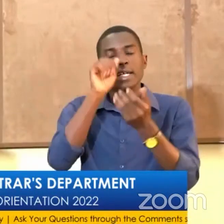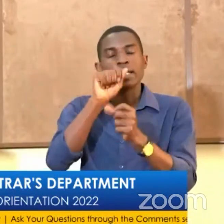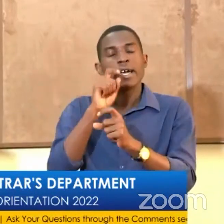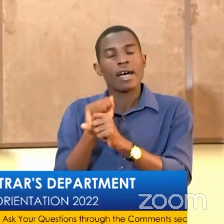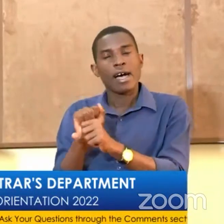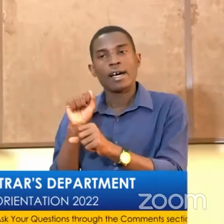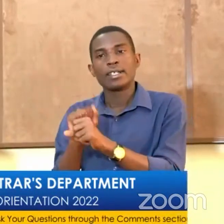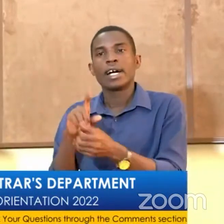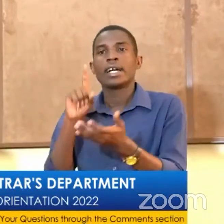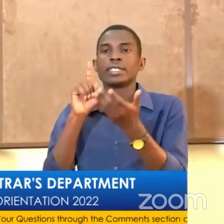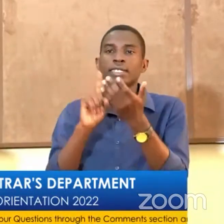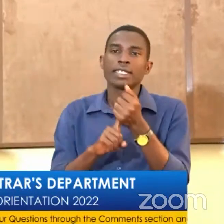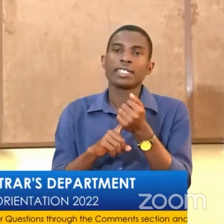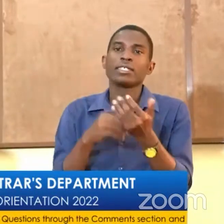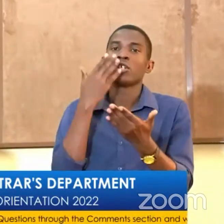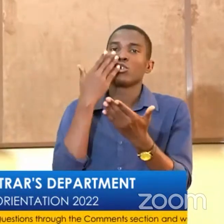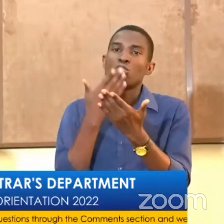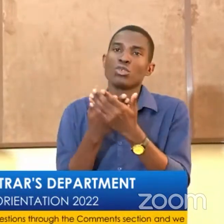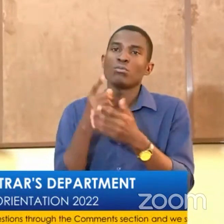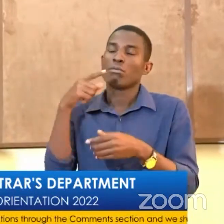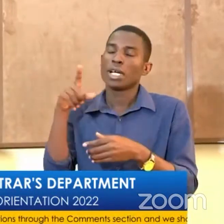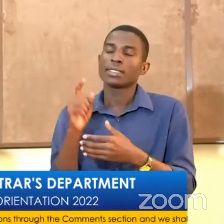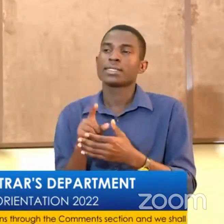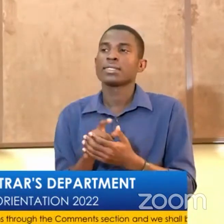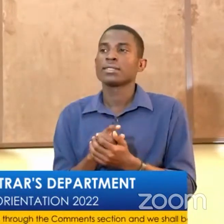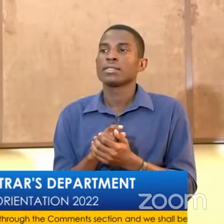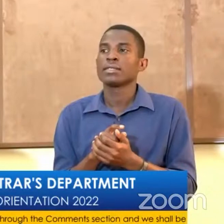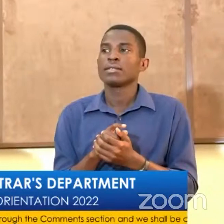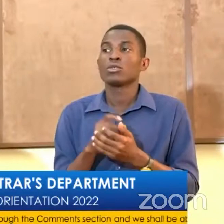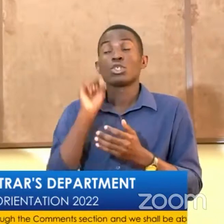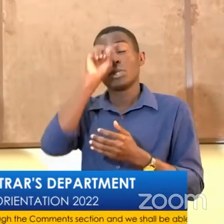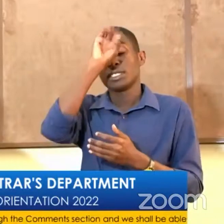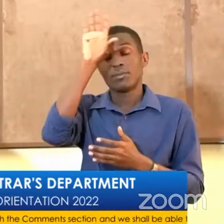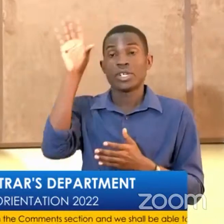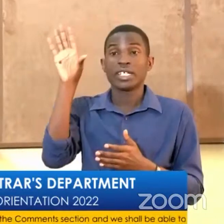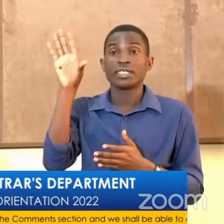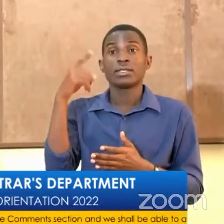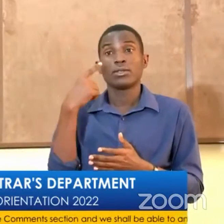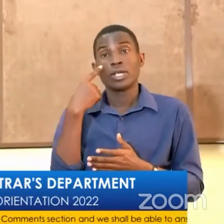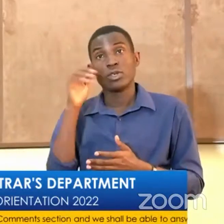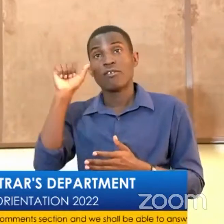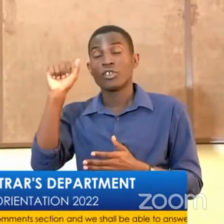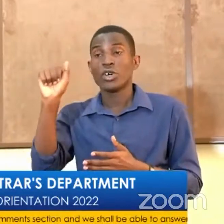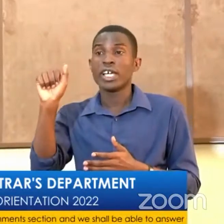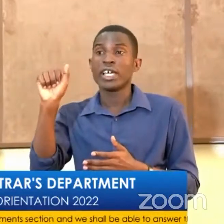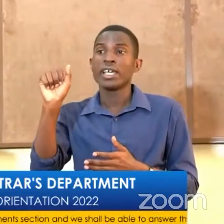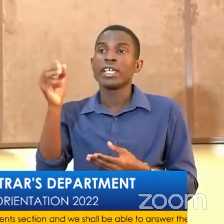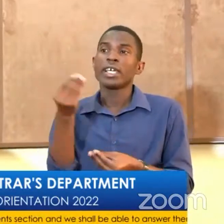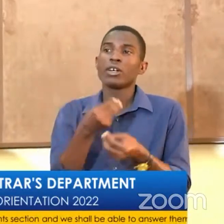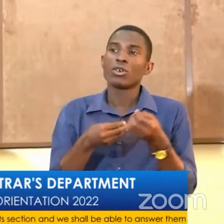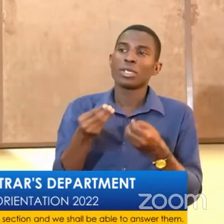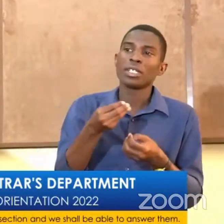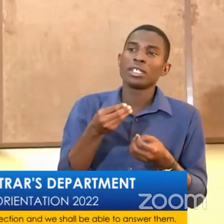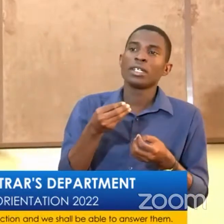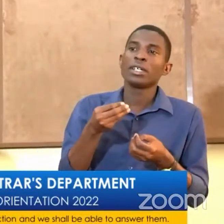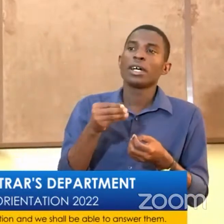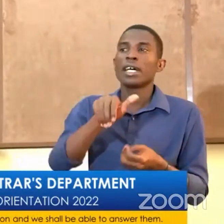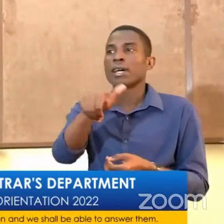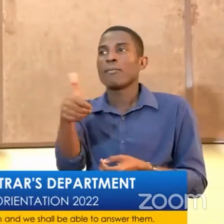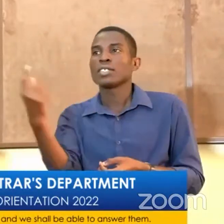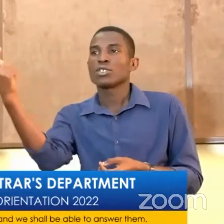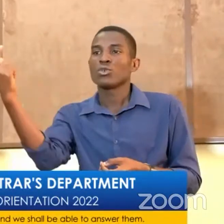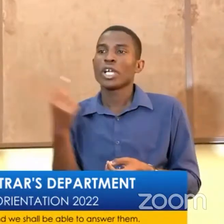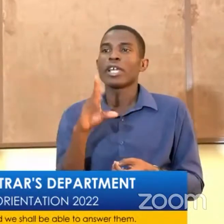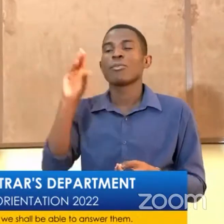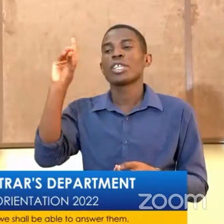they get those good grades at the university. So don't be surprised when you have your A in economics and the person who came with a